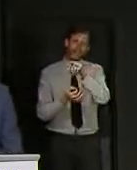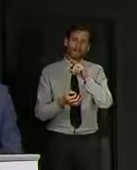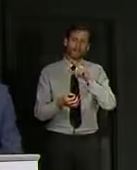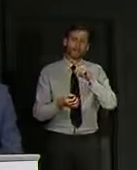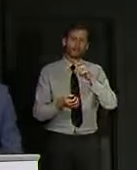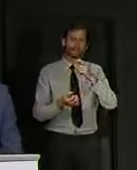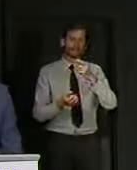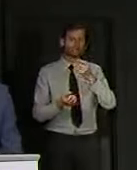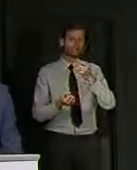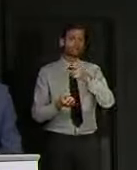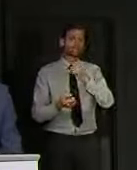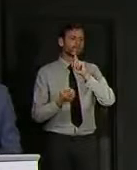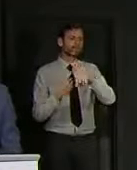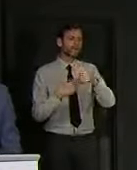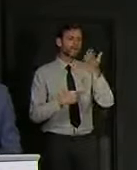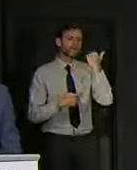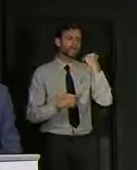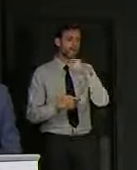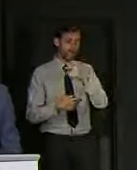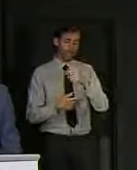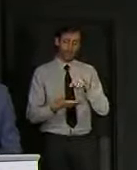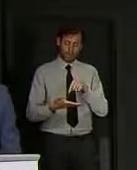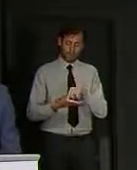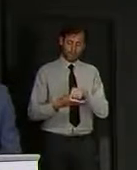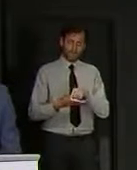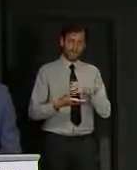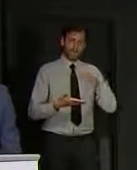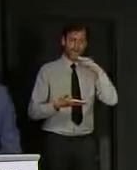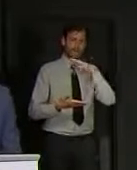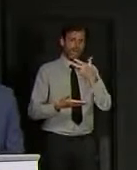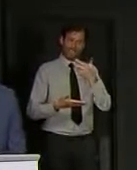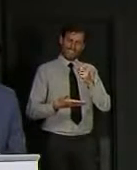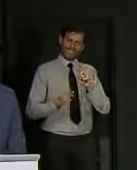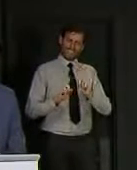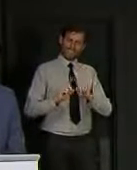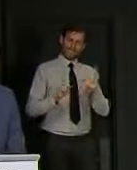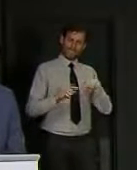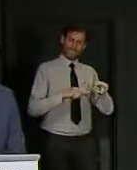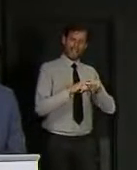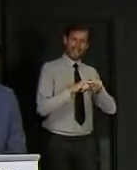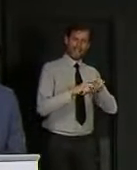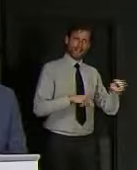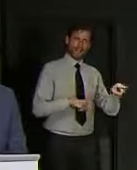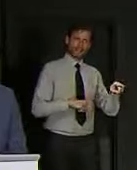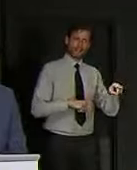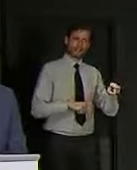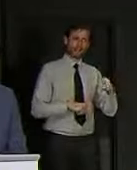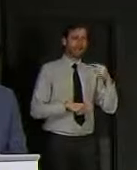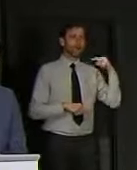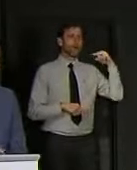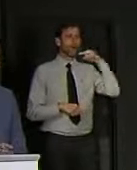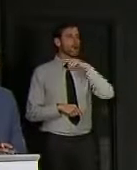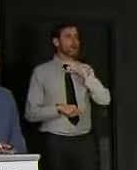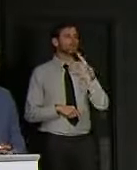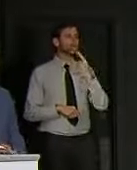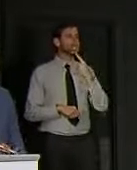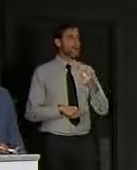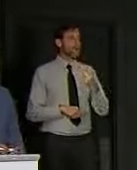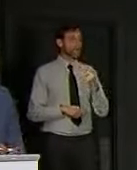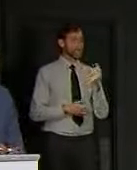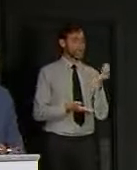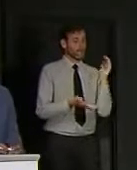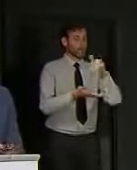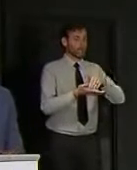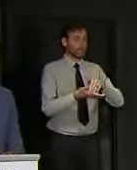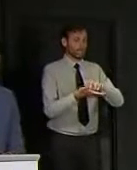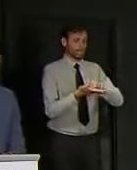Chris. These levels are quite a bit lower than in England, where I think it's £100 for the filling in the